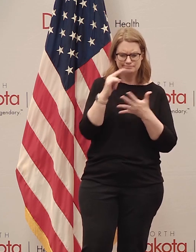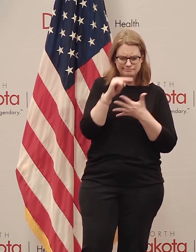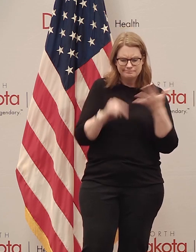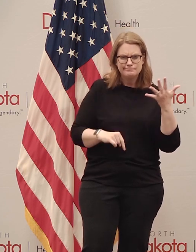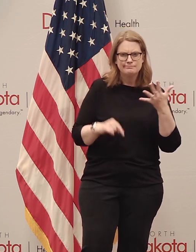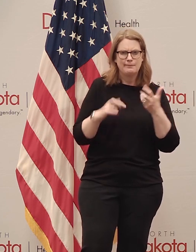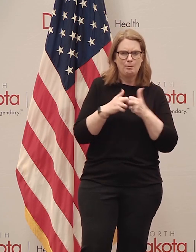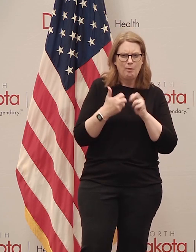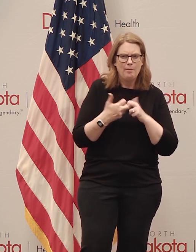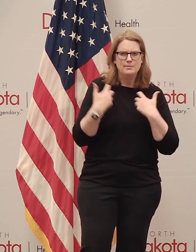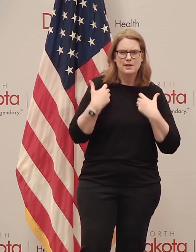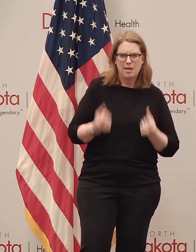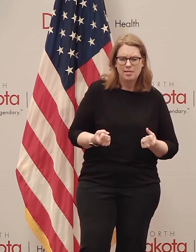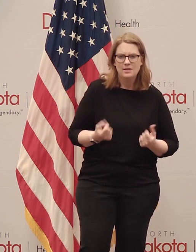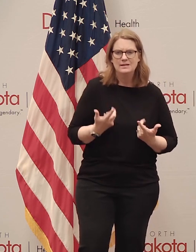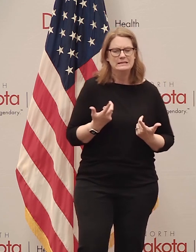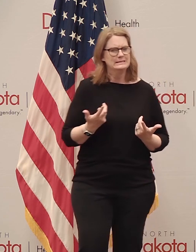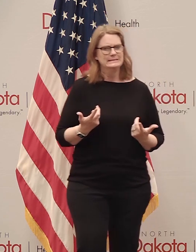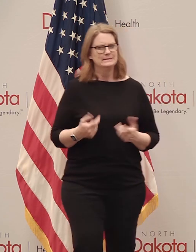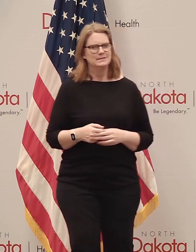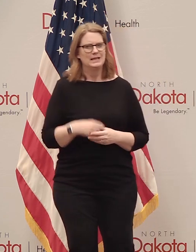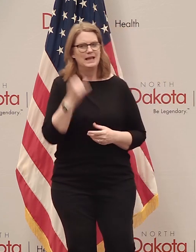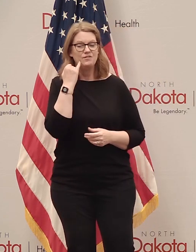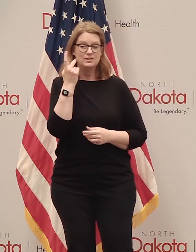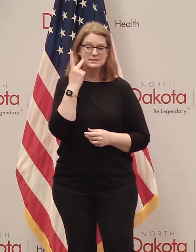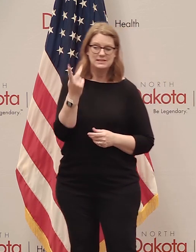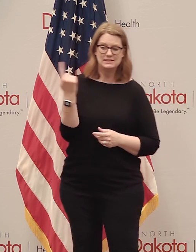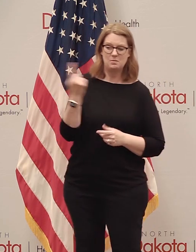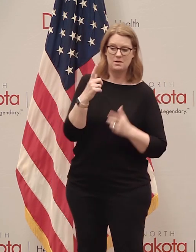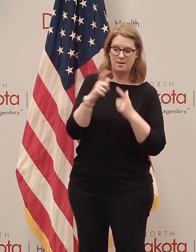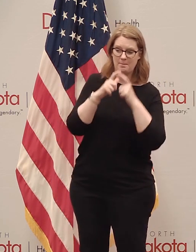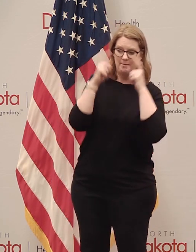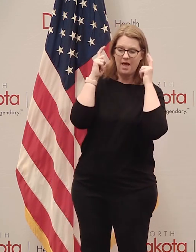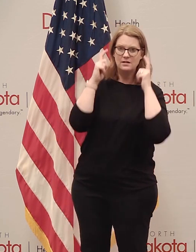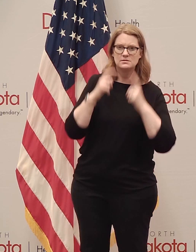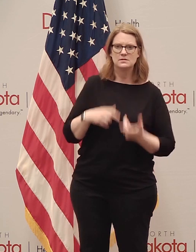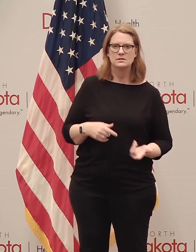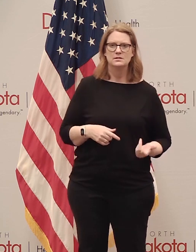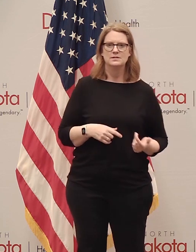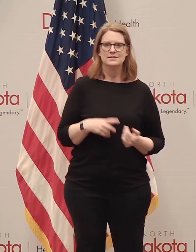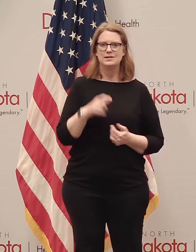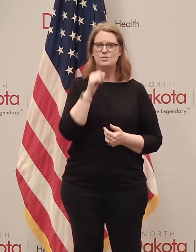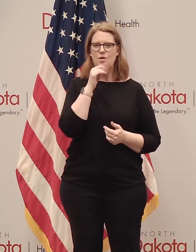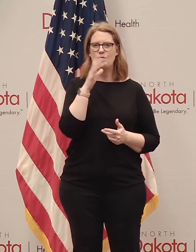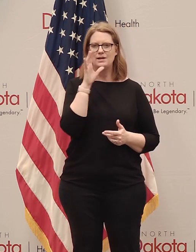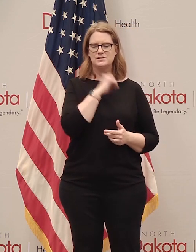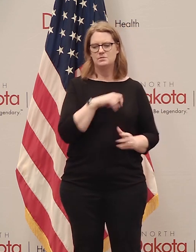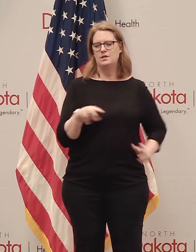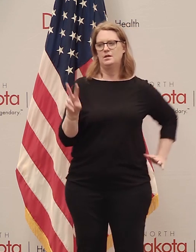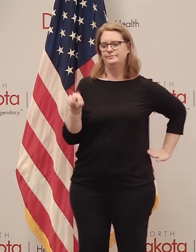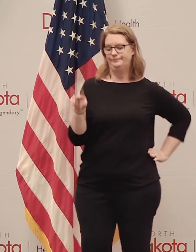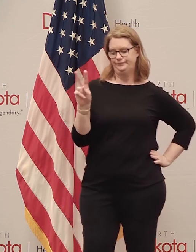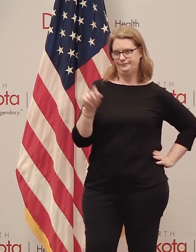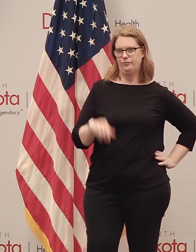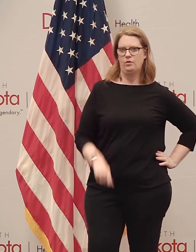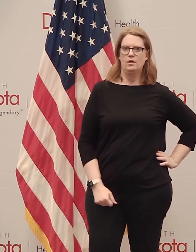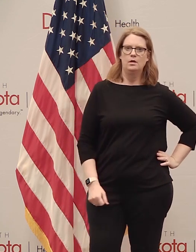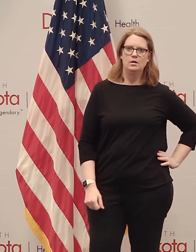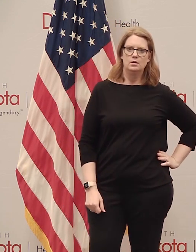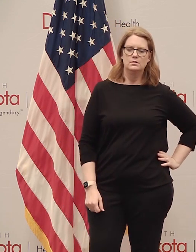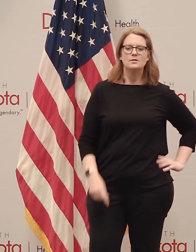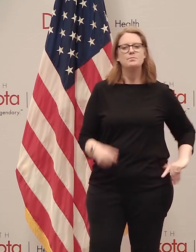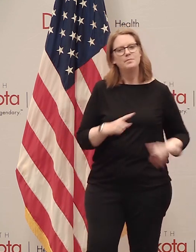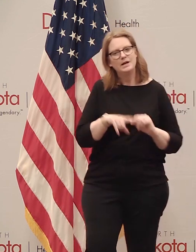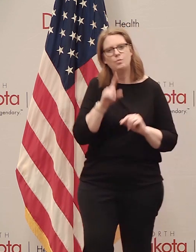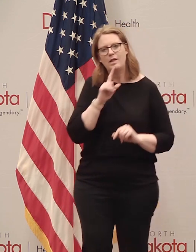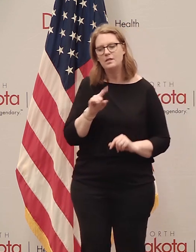that when we see people with a mask, the first thing that somebody ought to assume is that they're doing it because they've got people in their